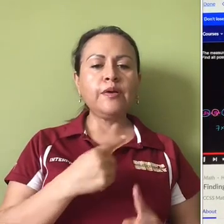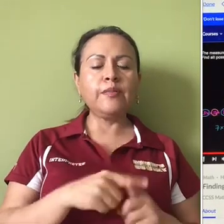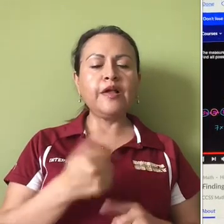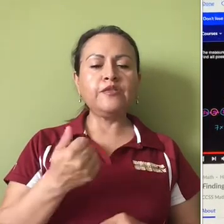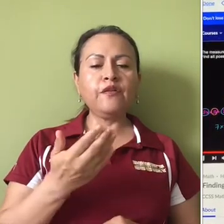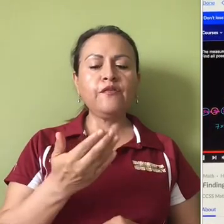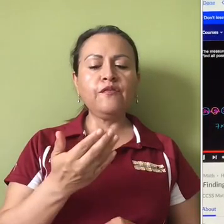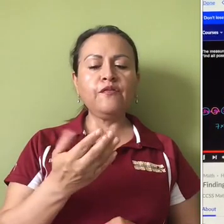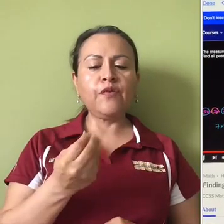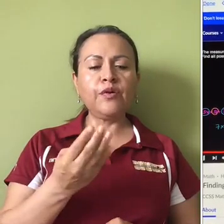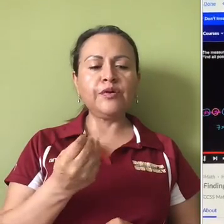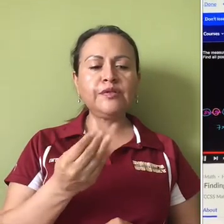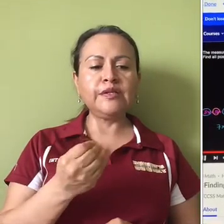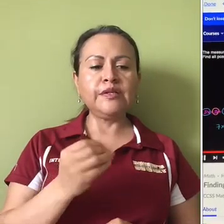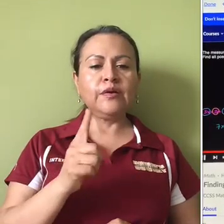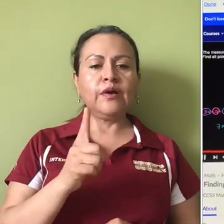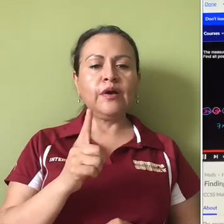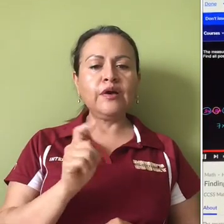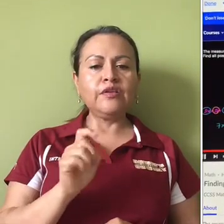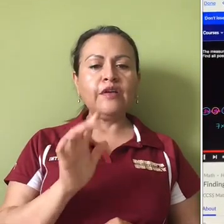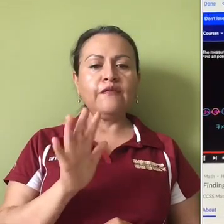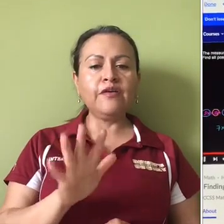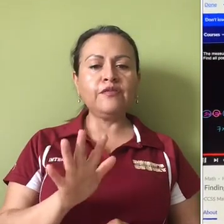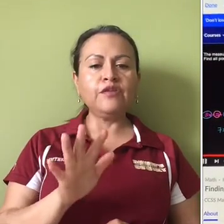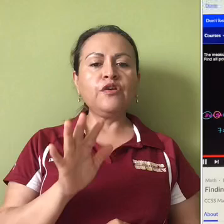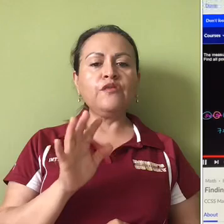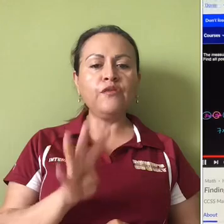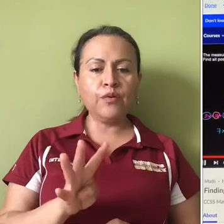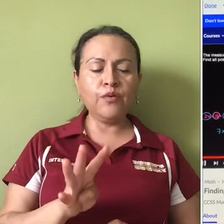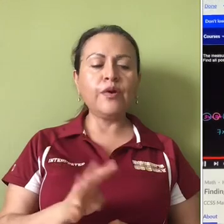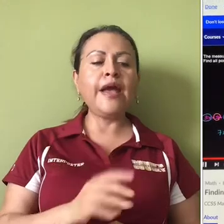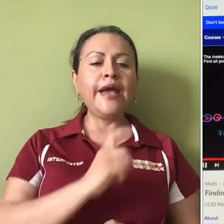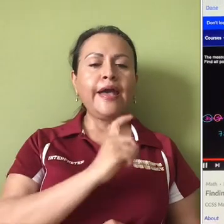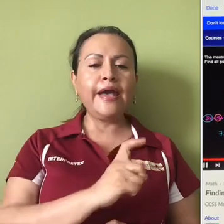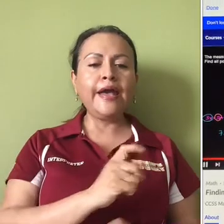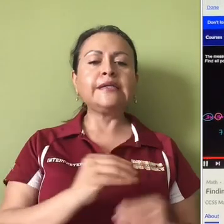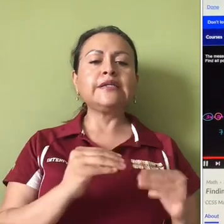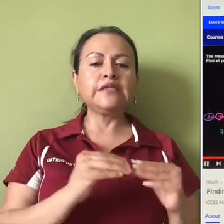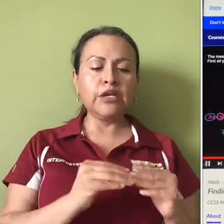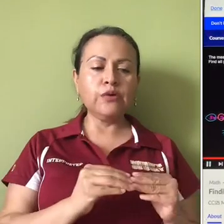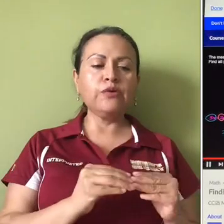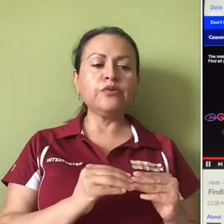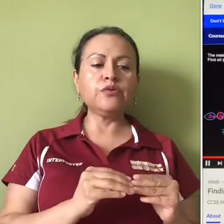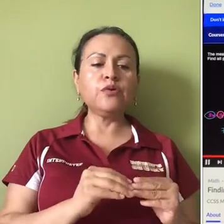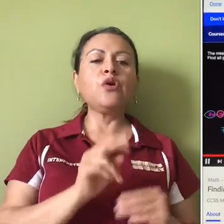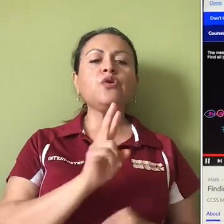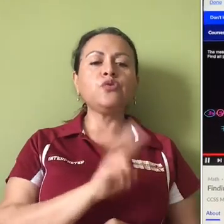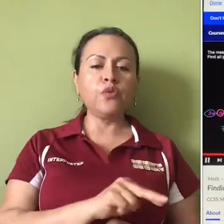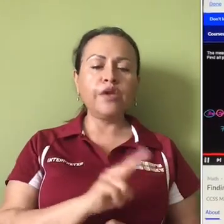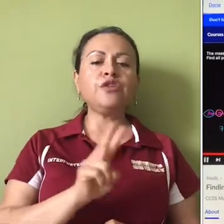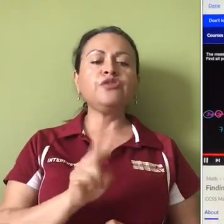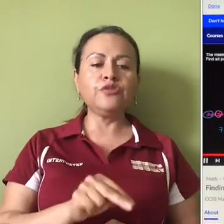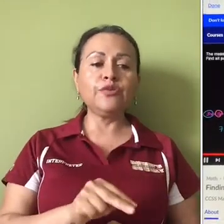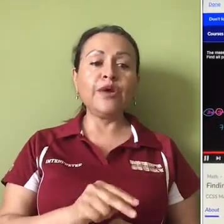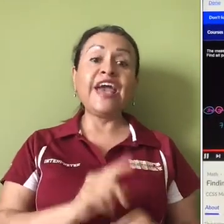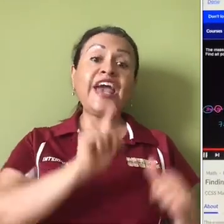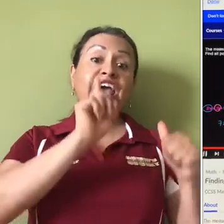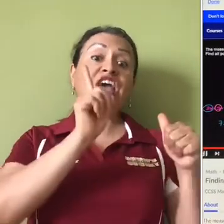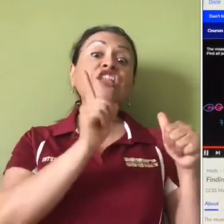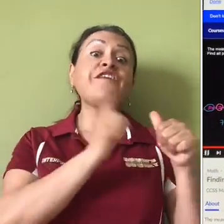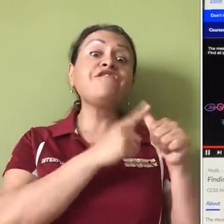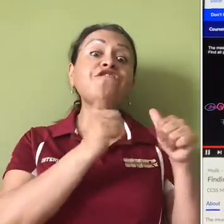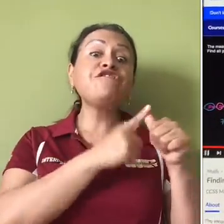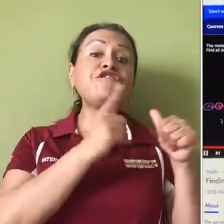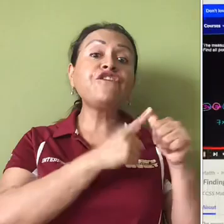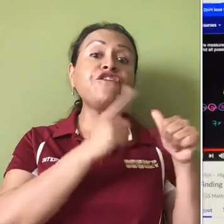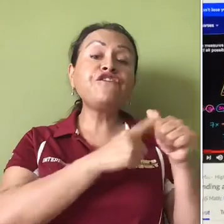14 is 154. So we have x is equal to 22 in this first